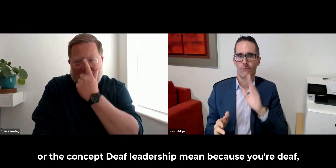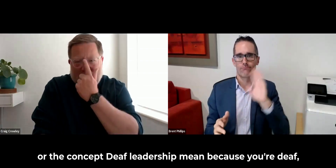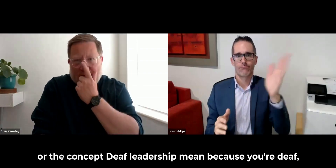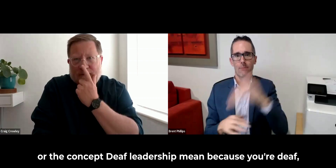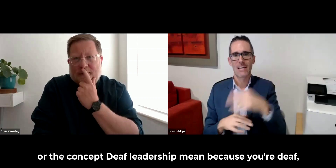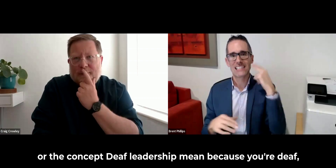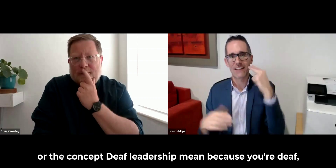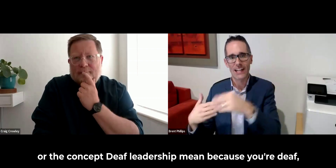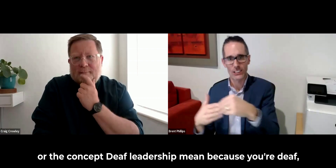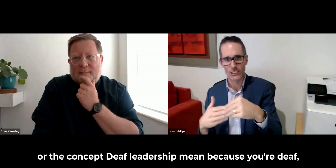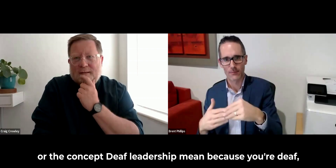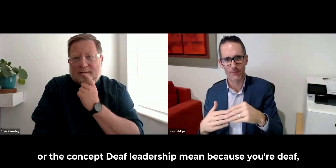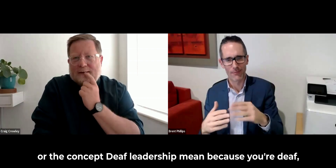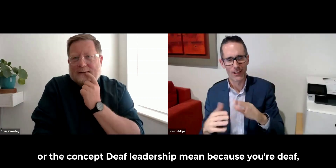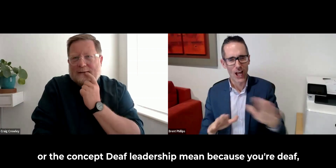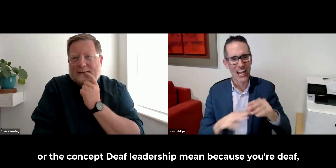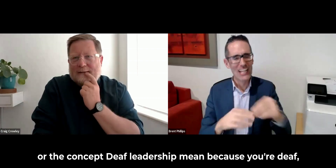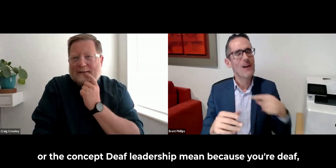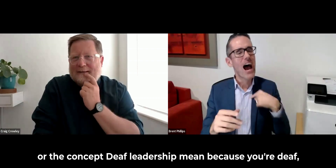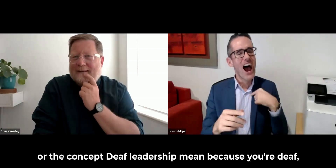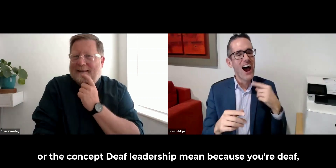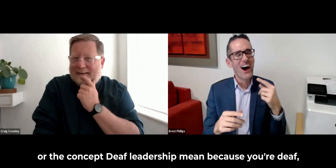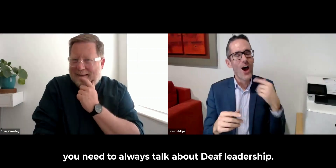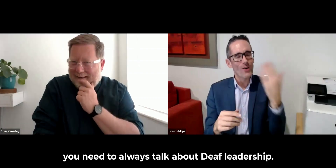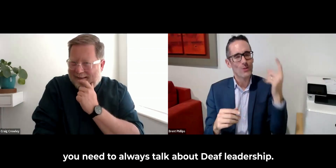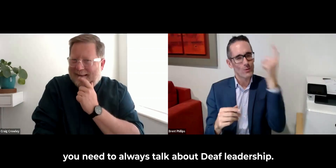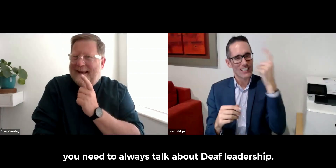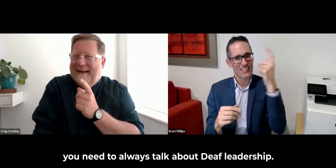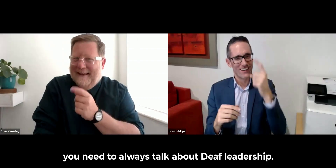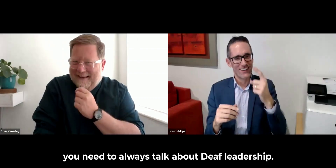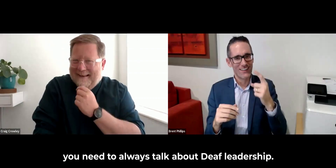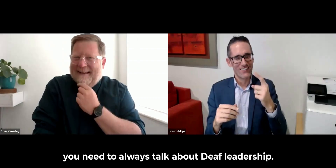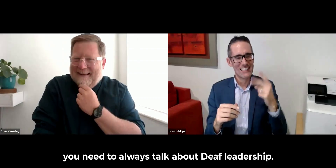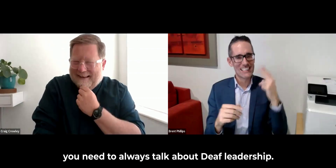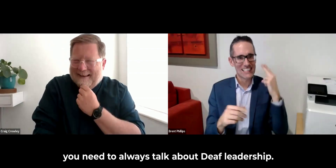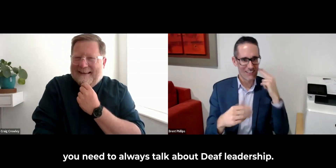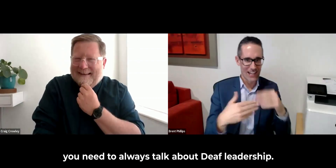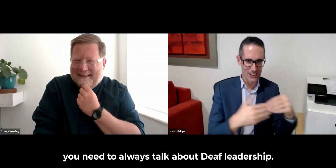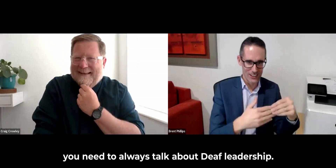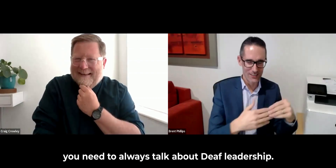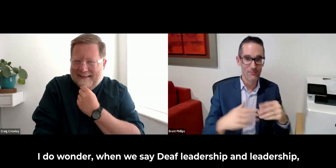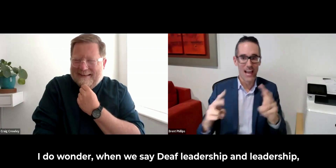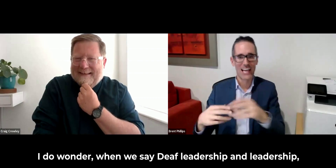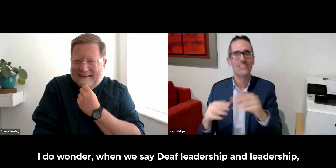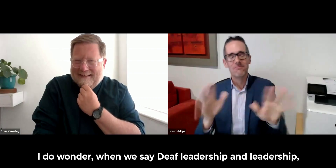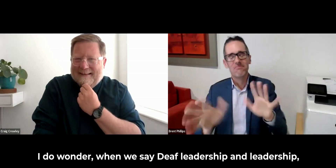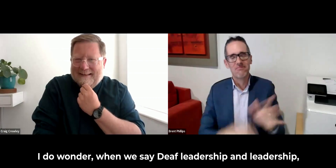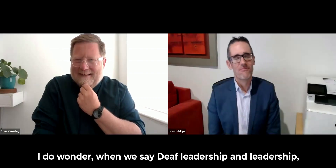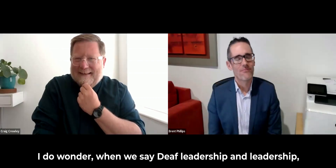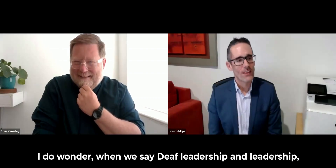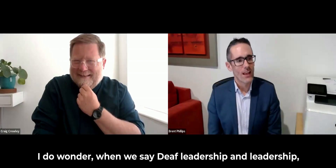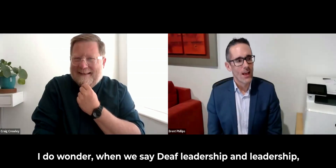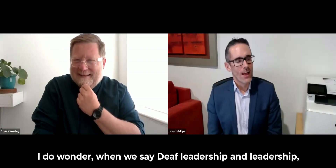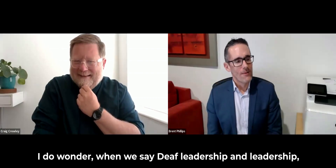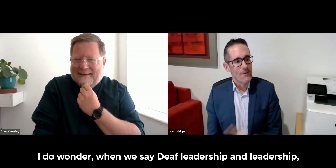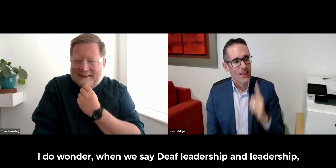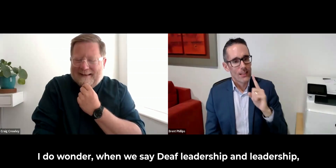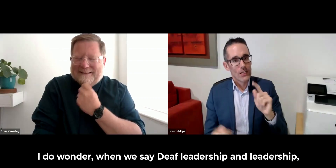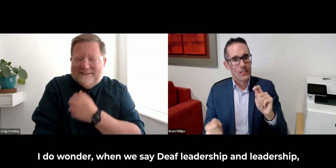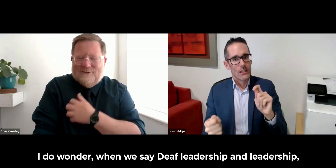it mean because you're deaf, you need to always talk about deaf leadership? I do wonder, when we say deaf